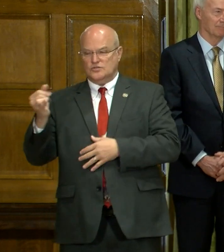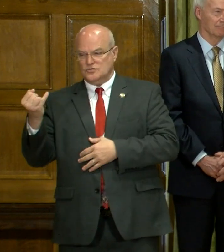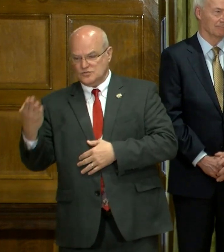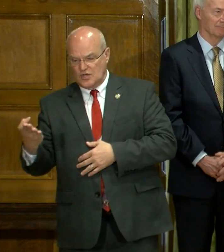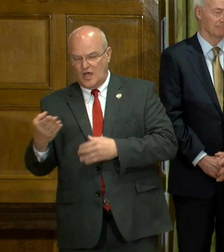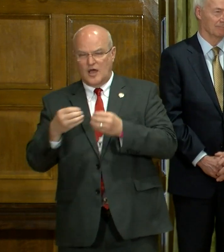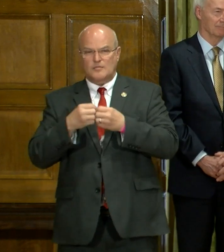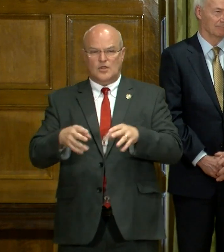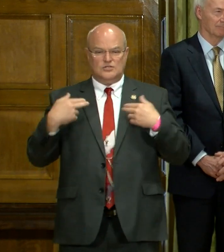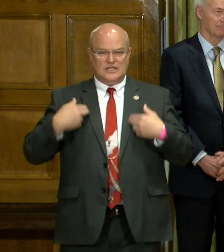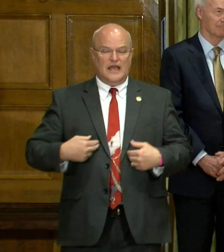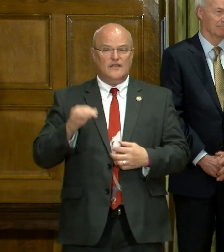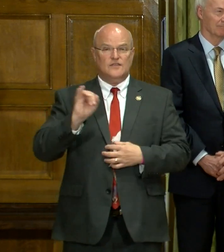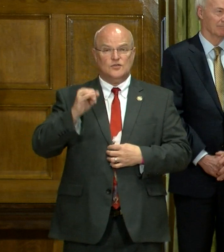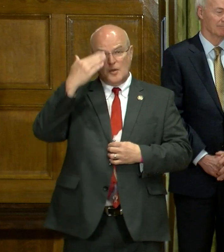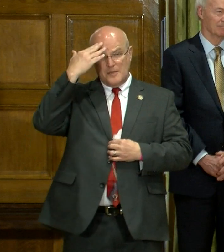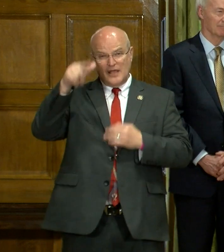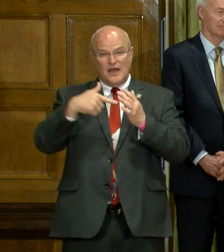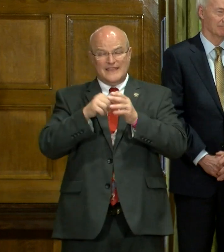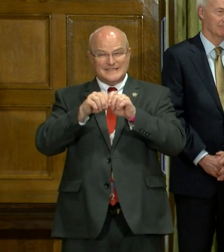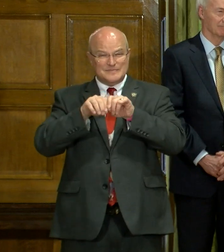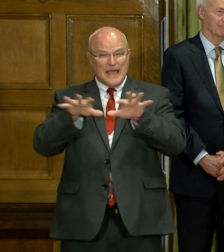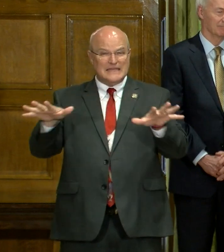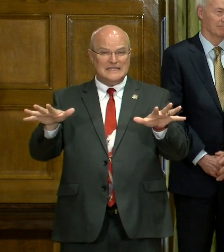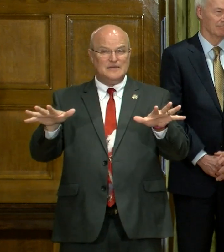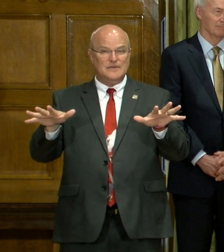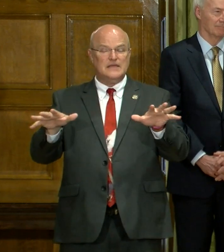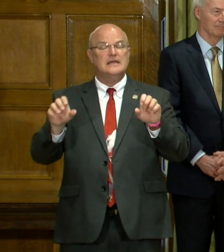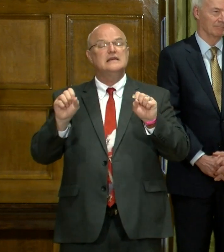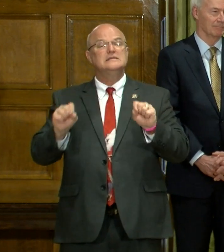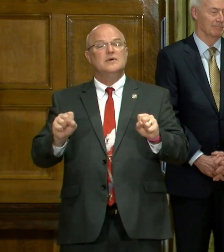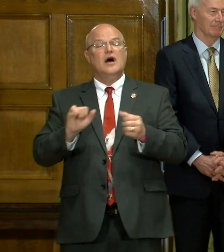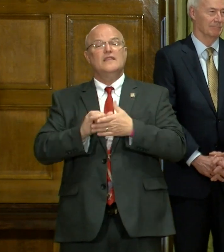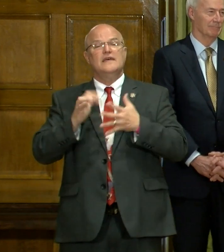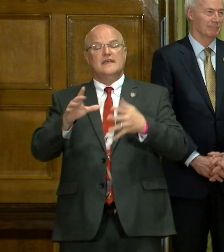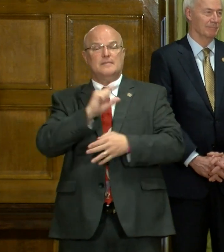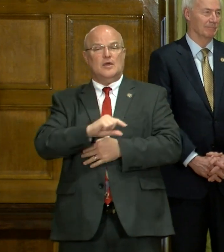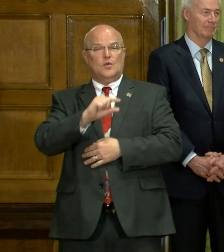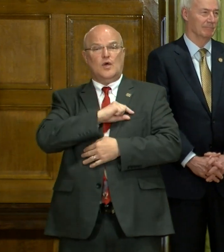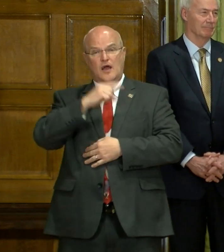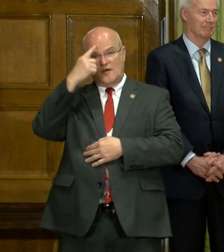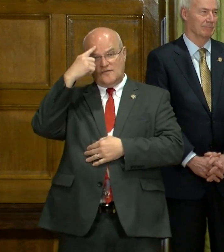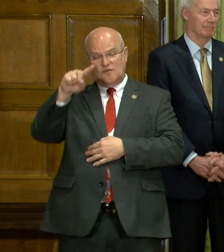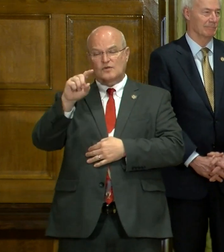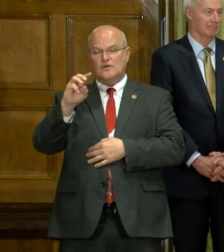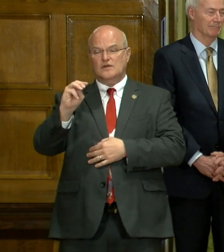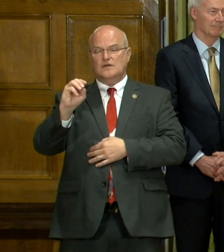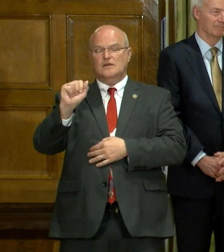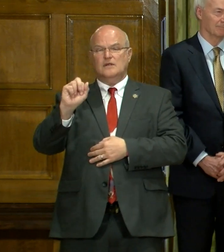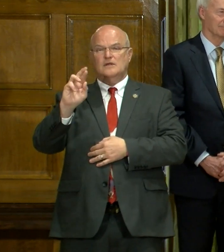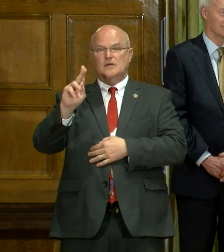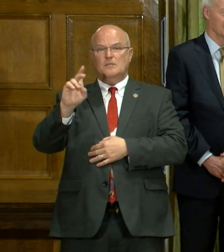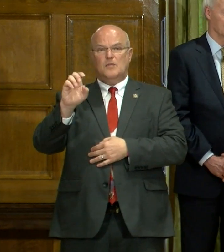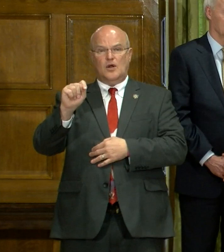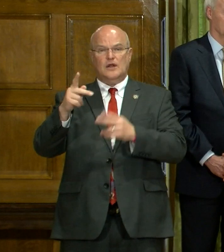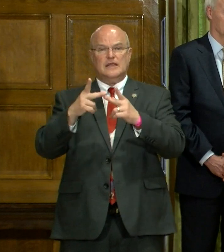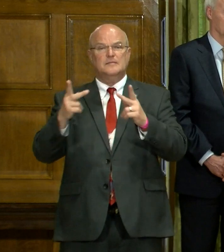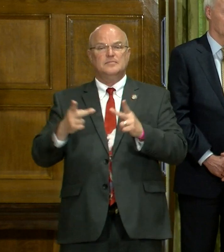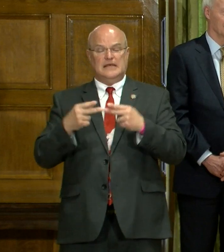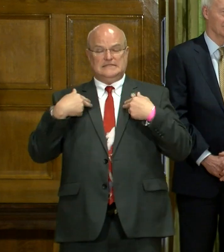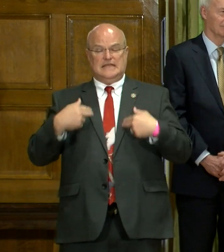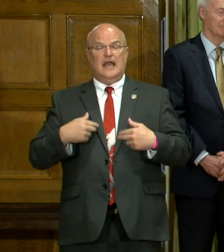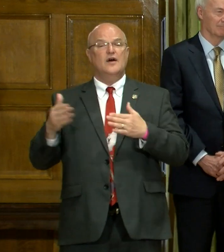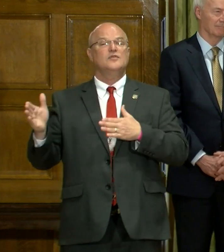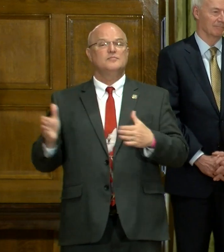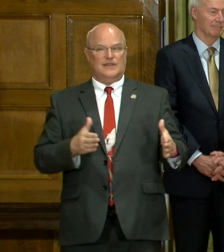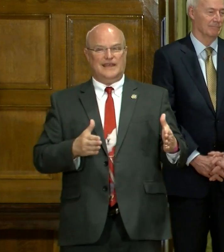your health insurance because of this pandemic, it's possible that they might qualify for a marketplace qualifying health plan. The